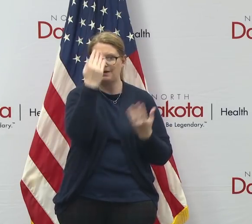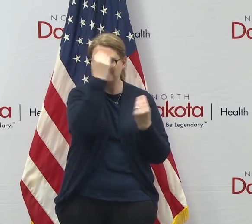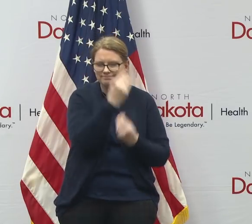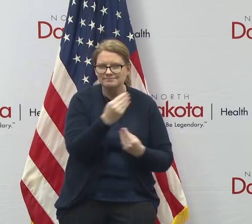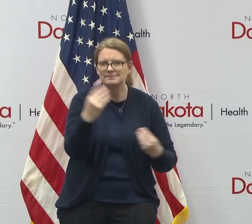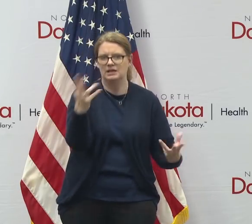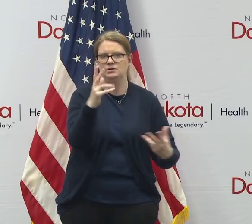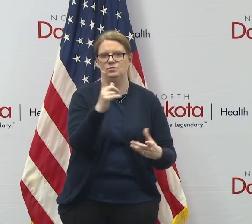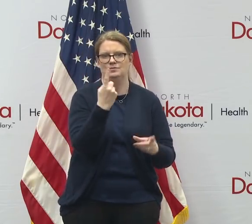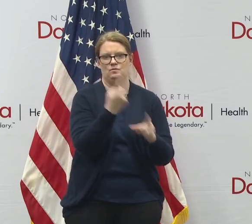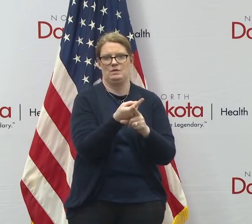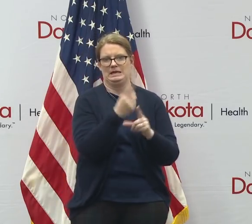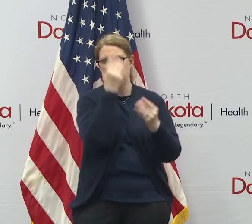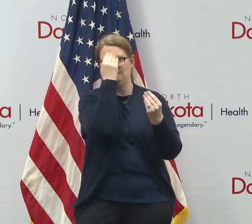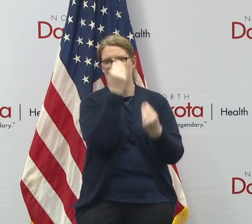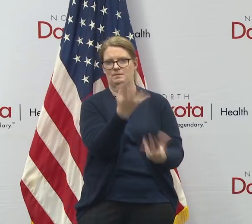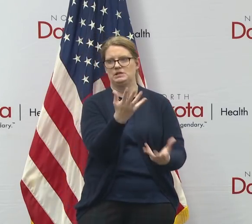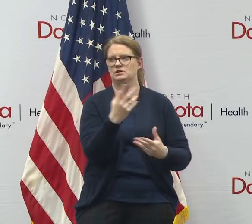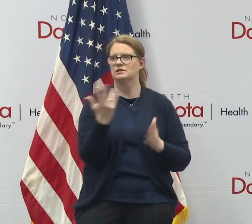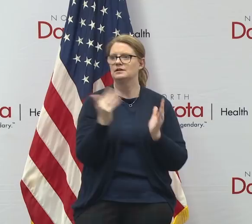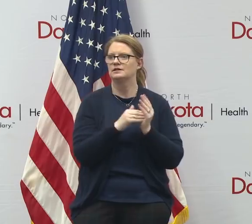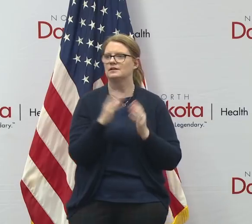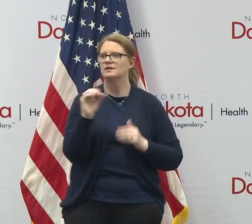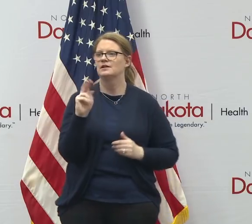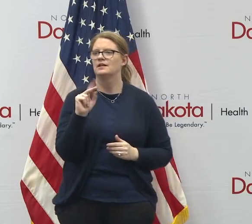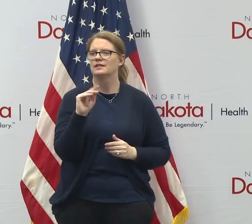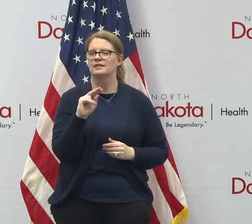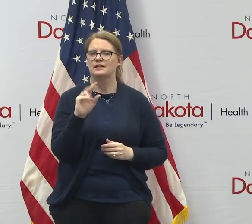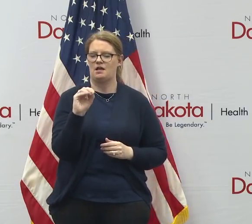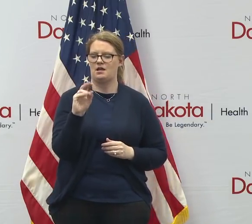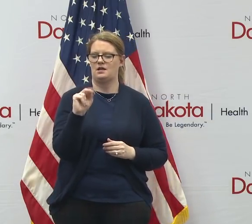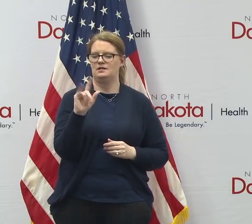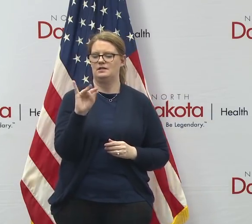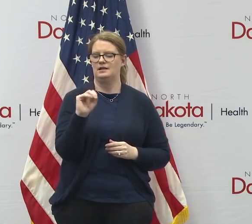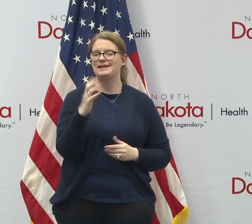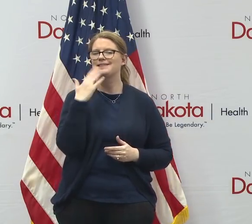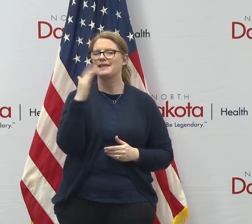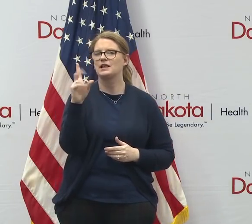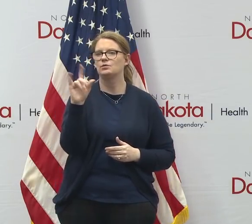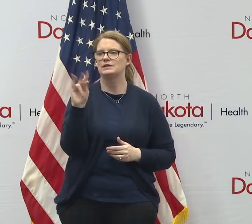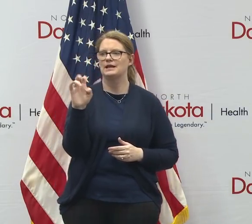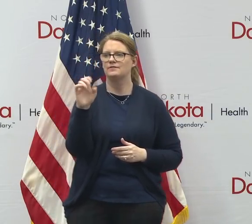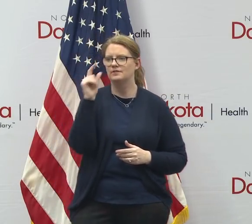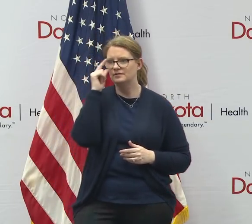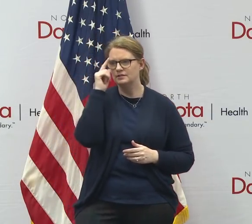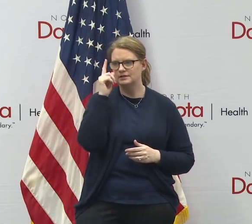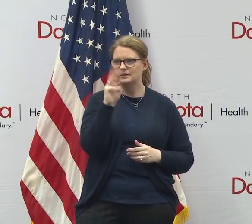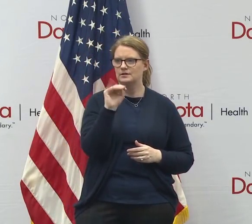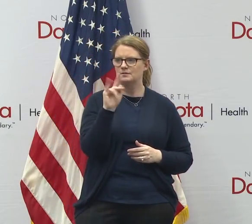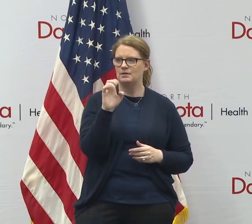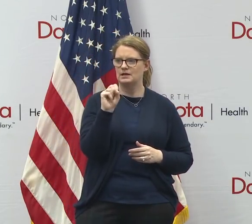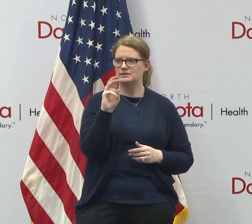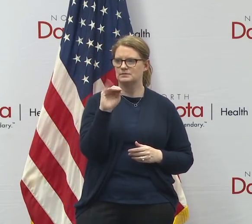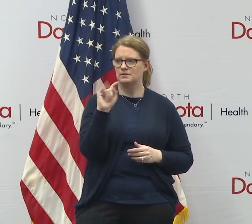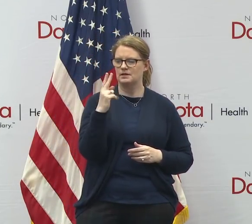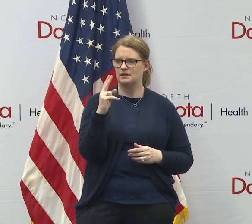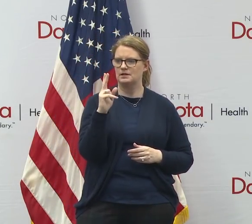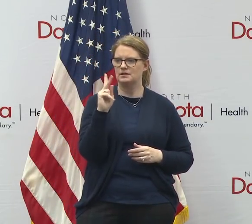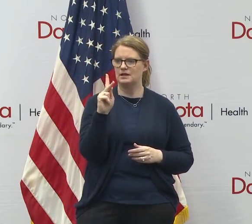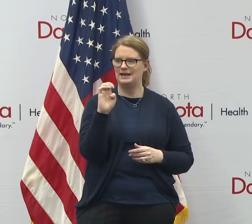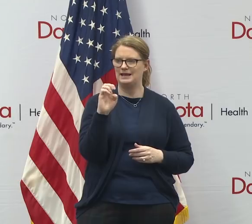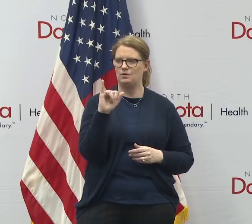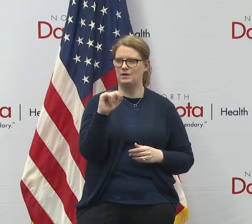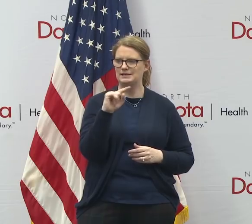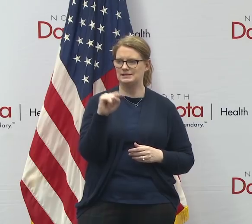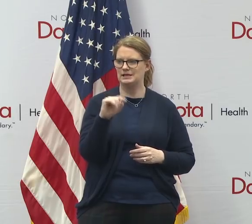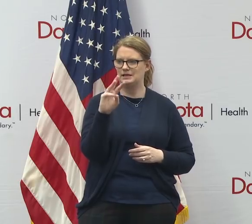Another one online? Coming in. And thank you, Dave, for that question from Fargo. Mike Smith with KEYZ in Williston.